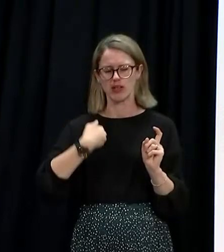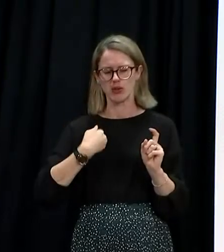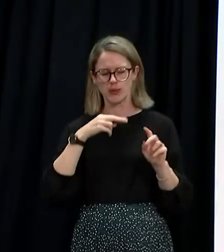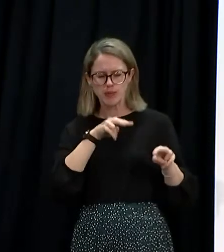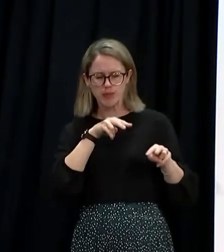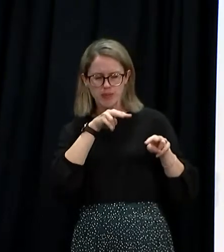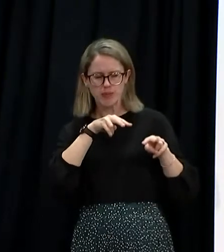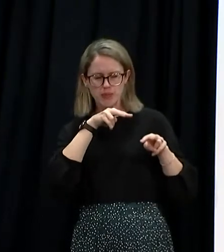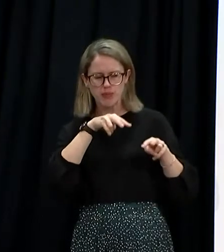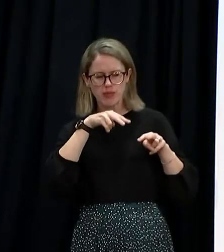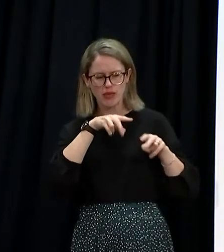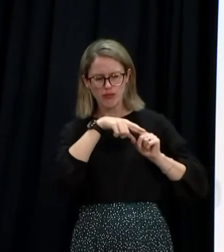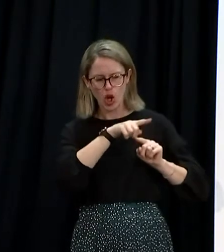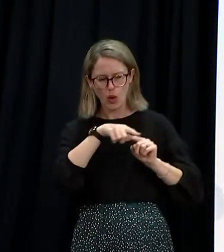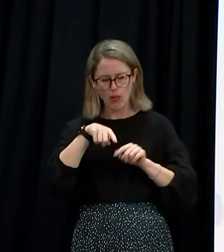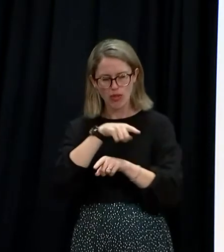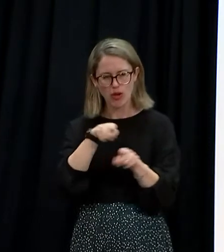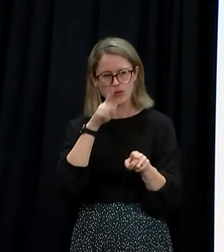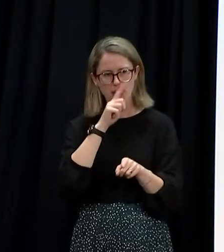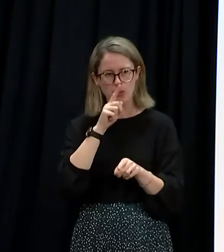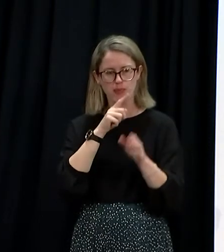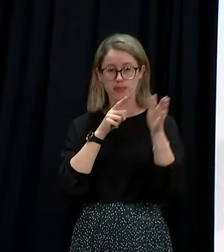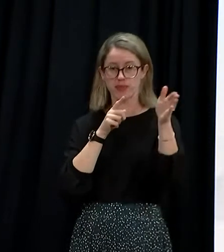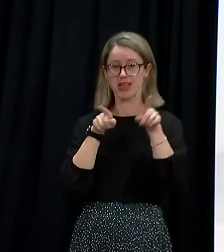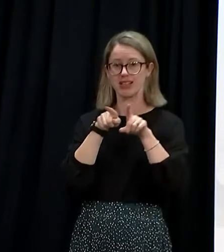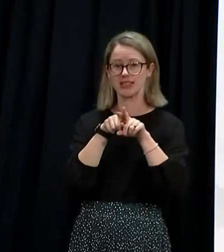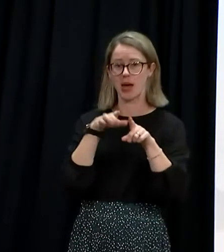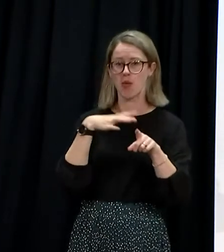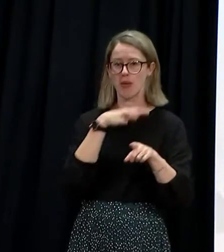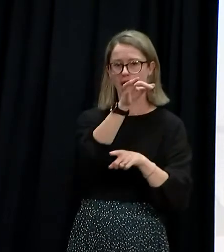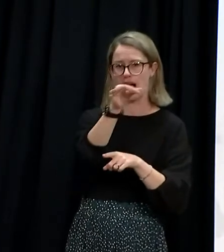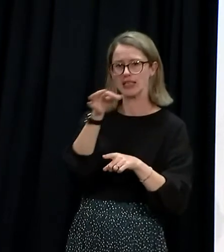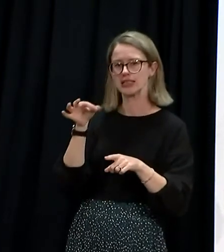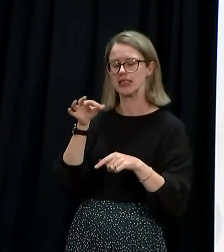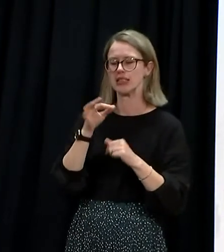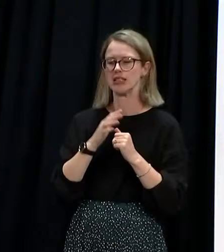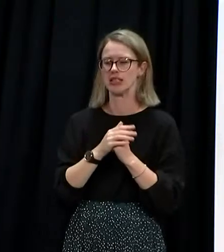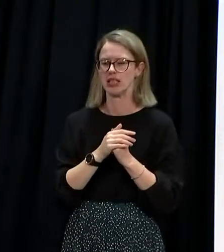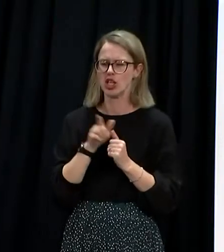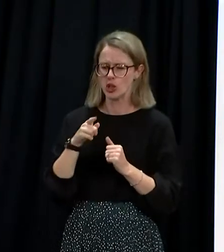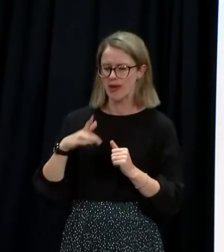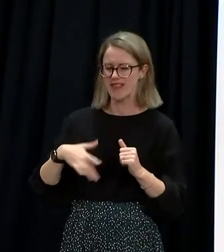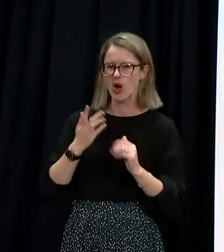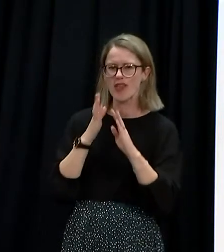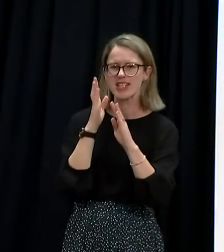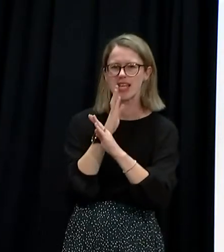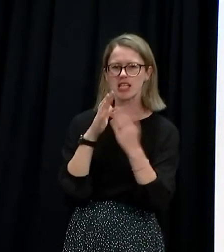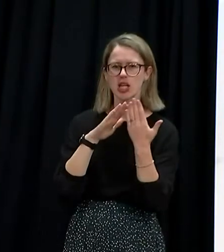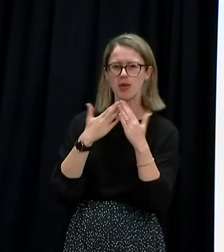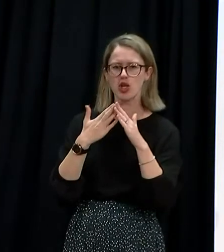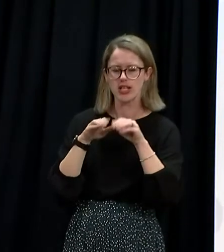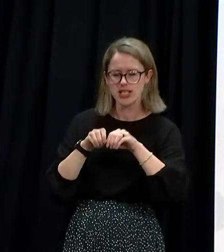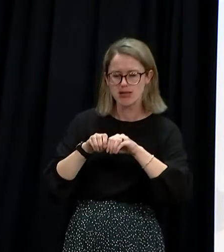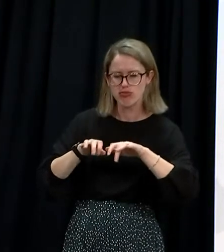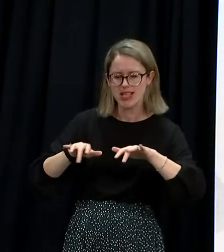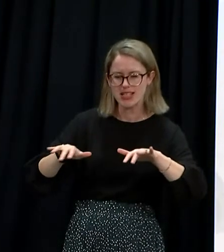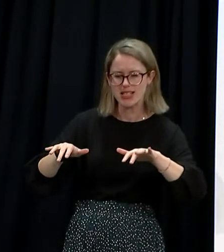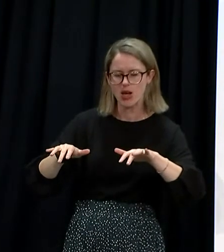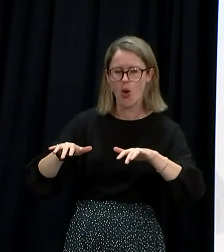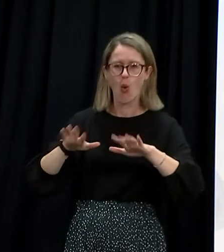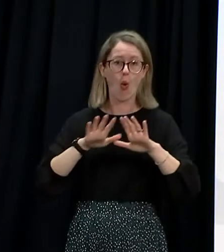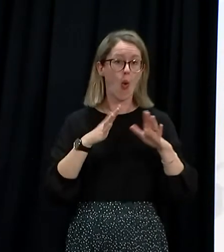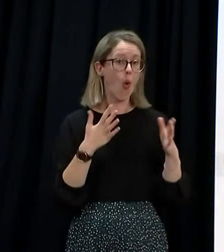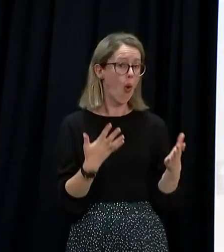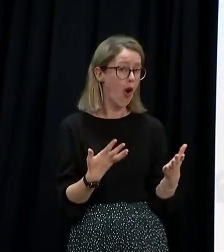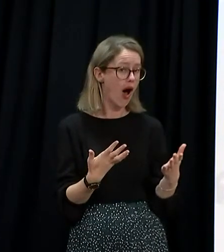constantly contact trace around those as well. You're feeling that there is undetected community transmission that isn't quite under control, or